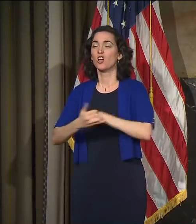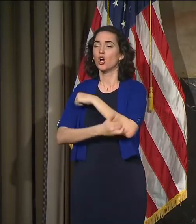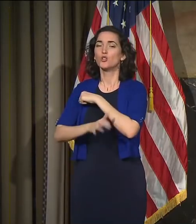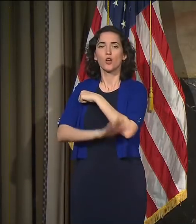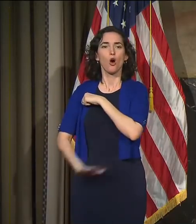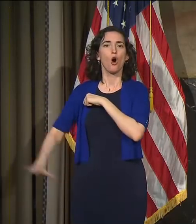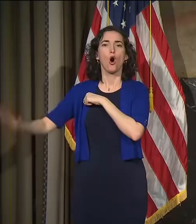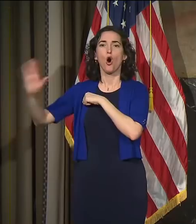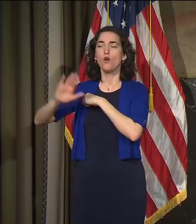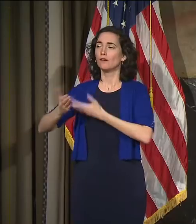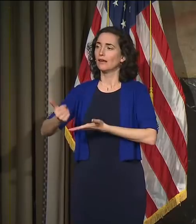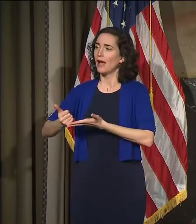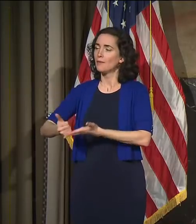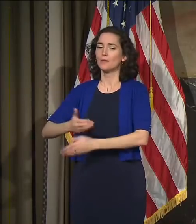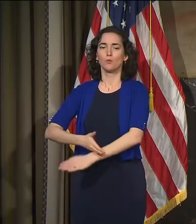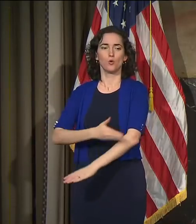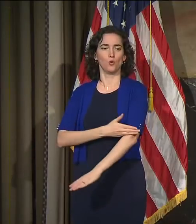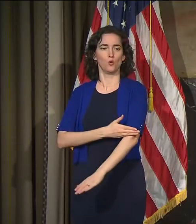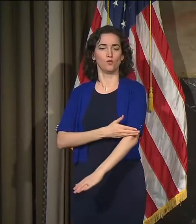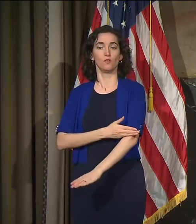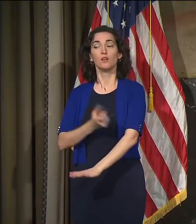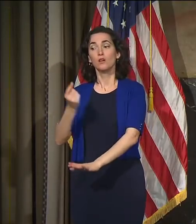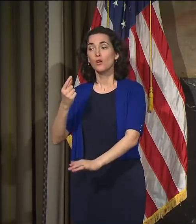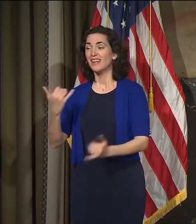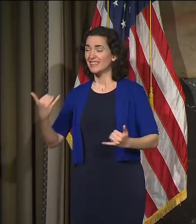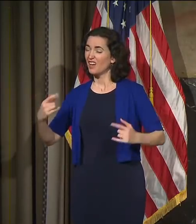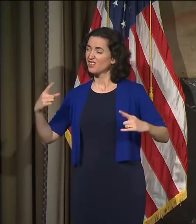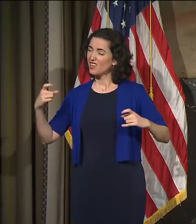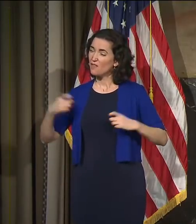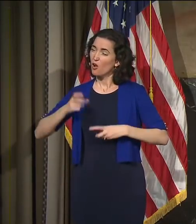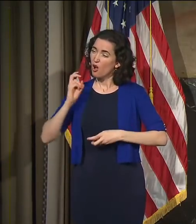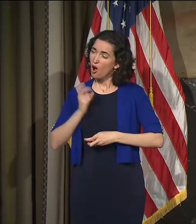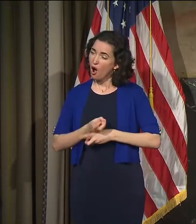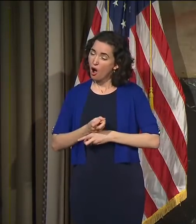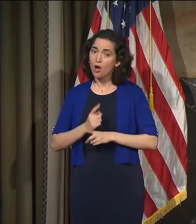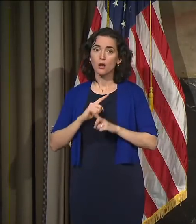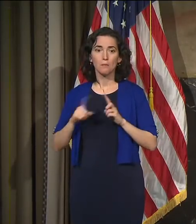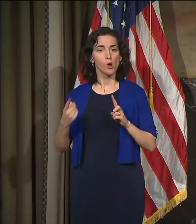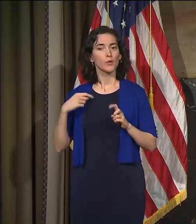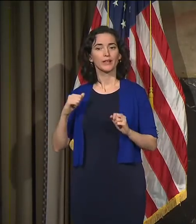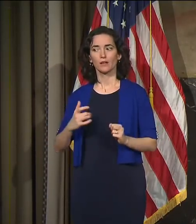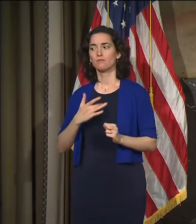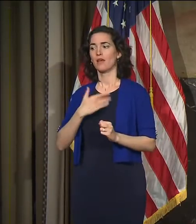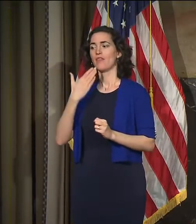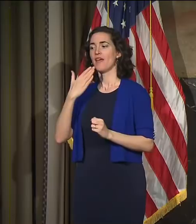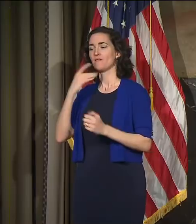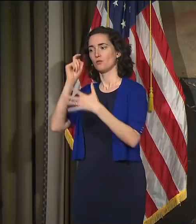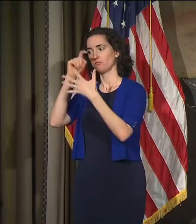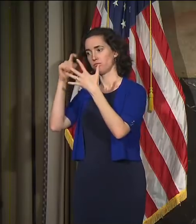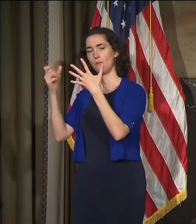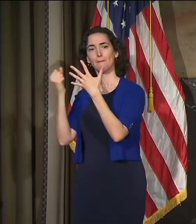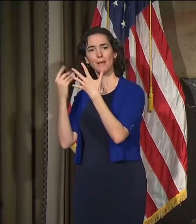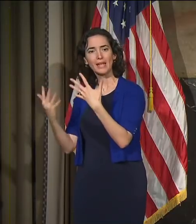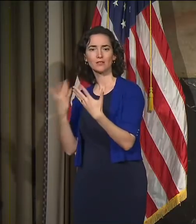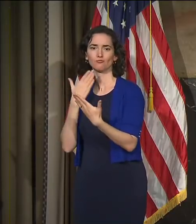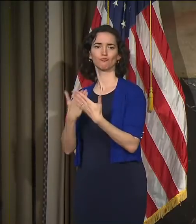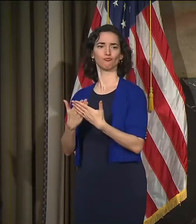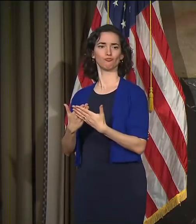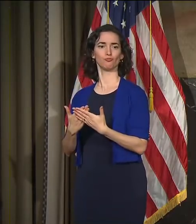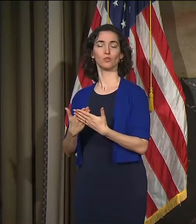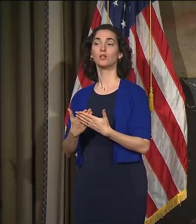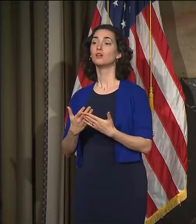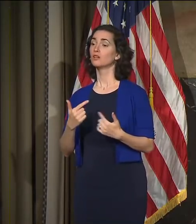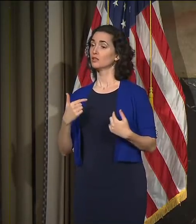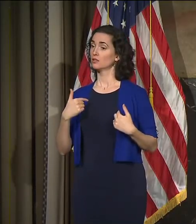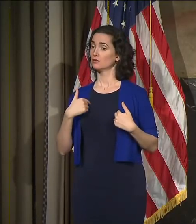and understand that even in these very difficult times, we have a lot to be thankful for. And again, I am thankful for the